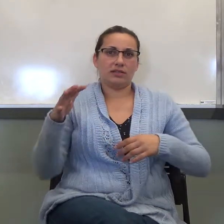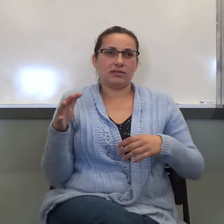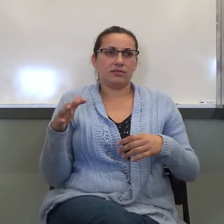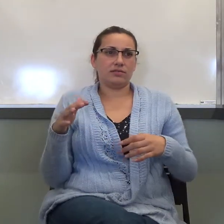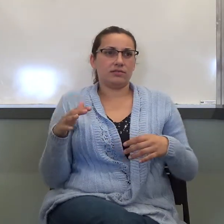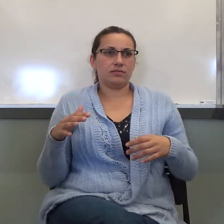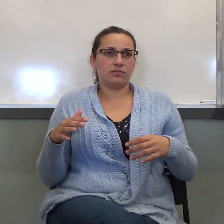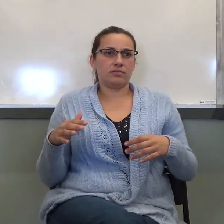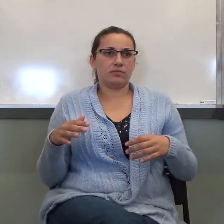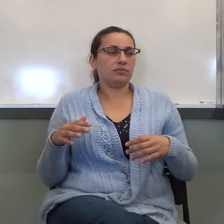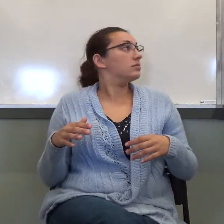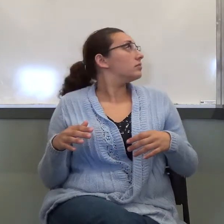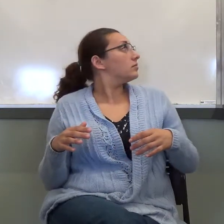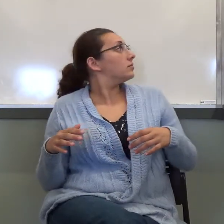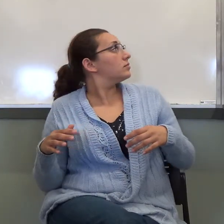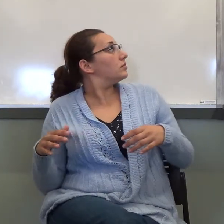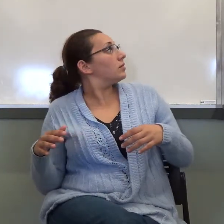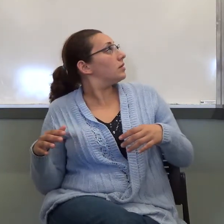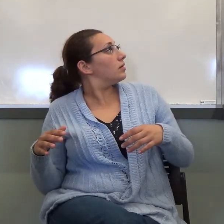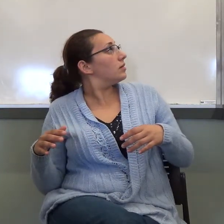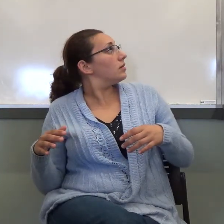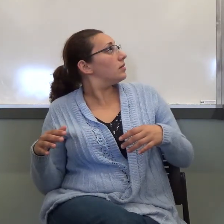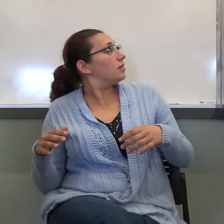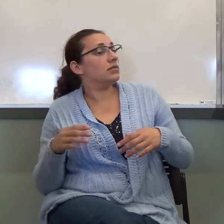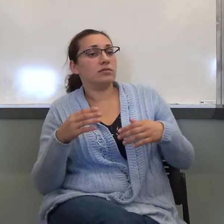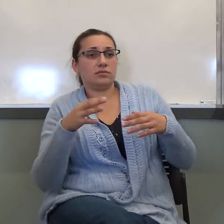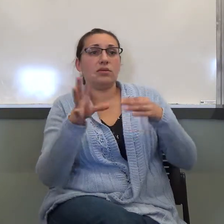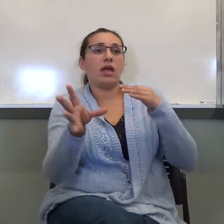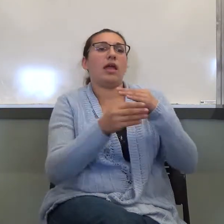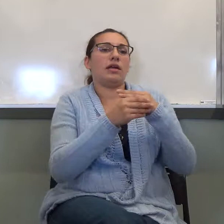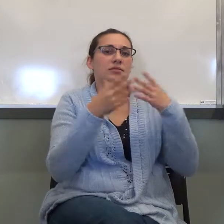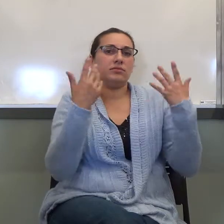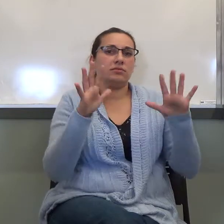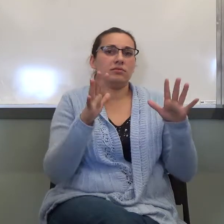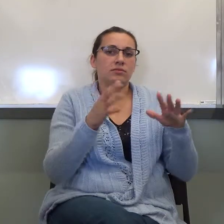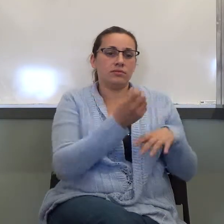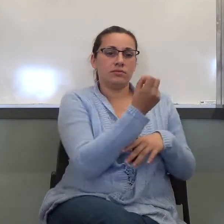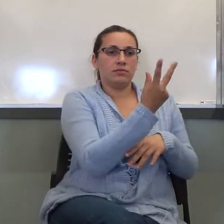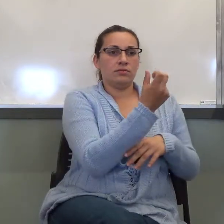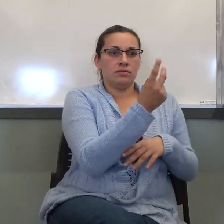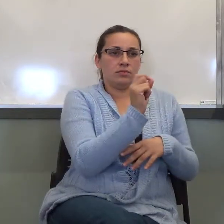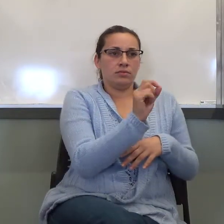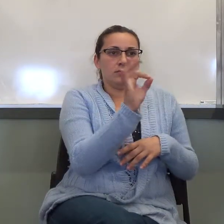of those case twos. All right, so we add them up, 12.9 and 8.7.